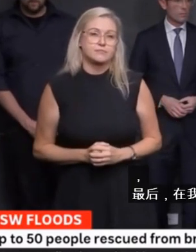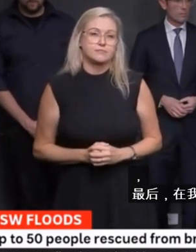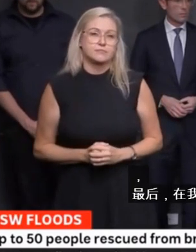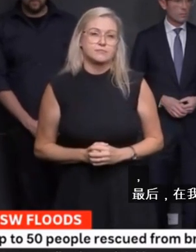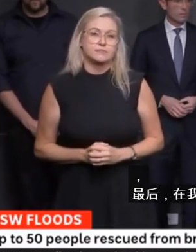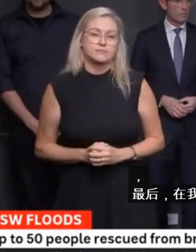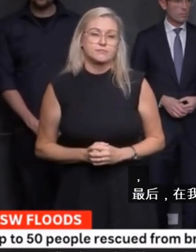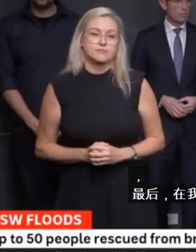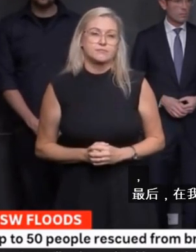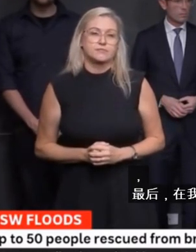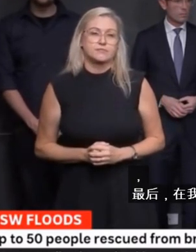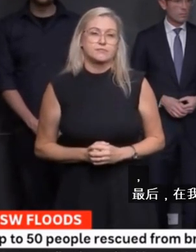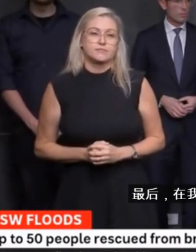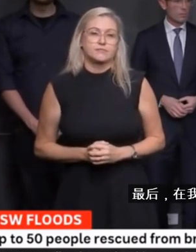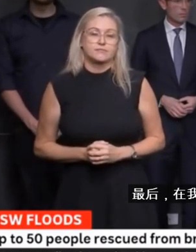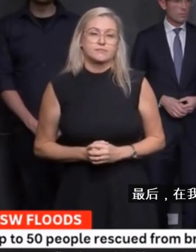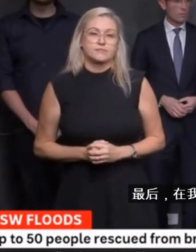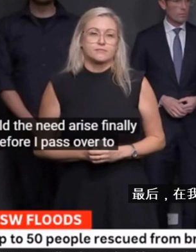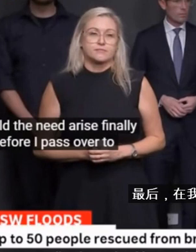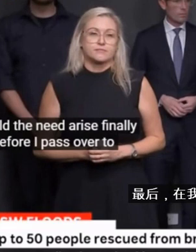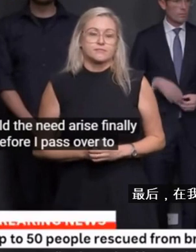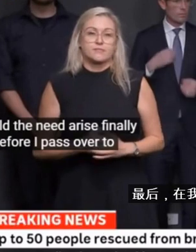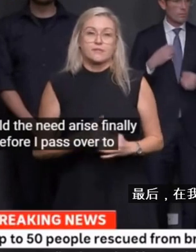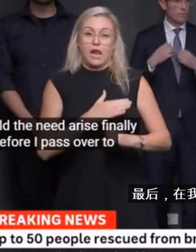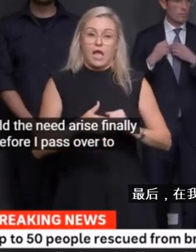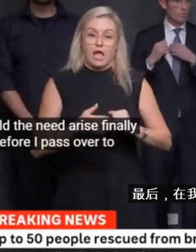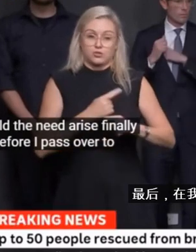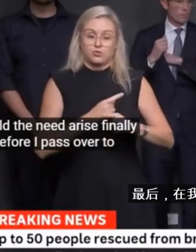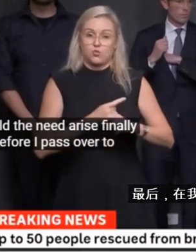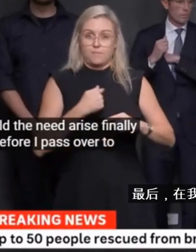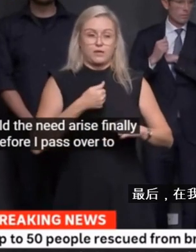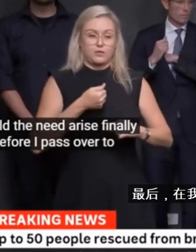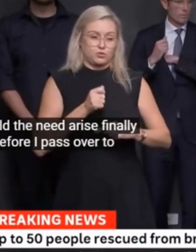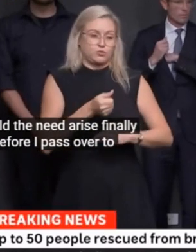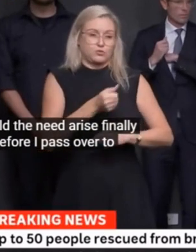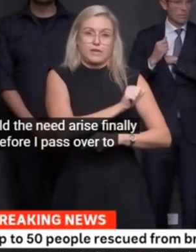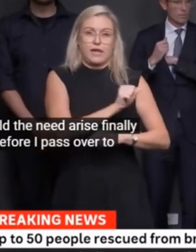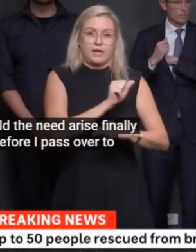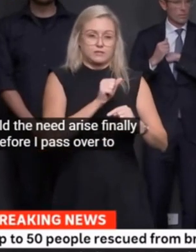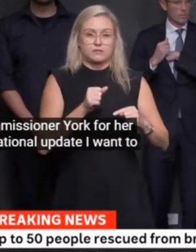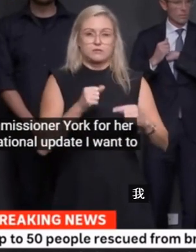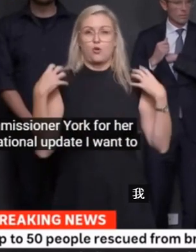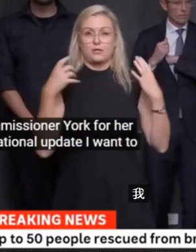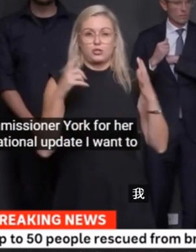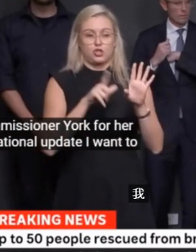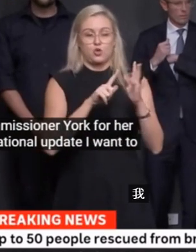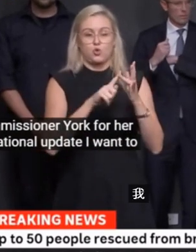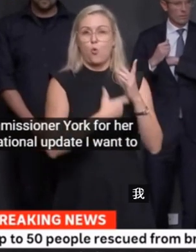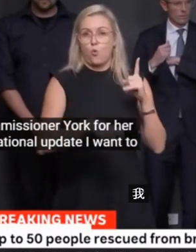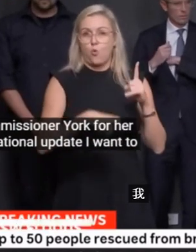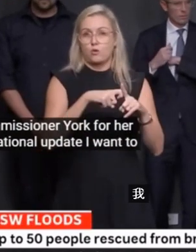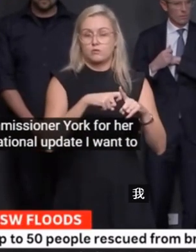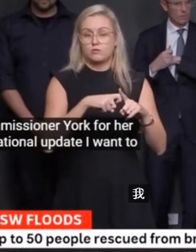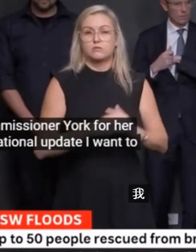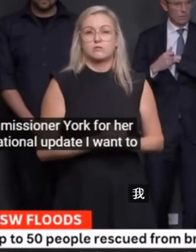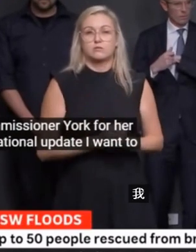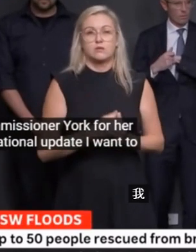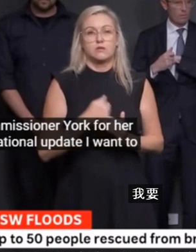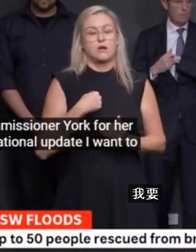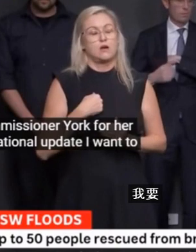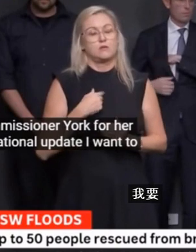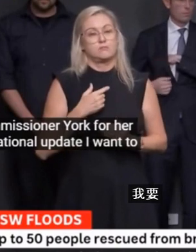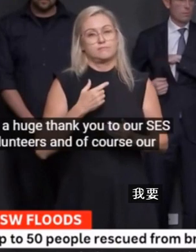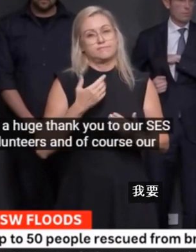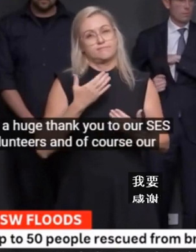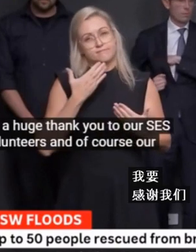Finally, before I pass over to Commissioner York for her operational update, I want to send a huge